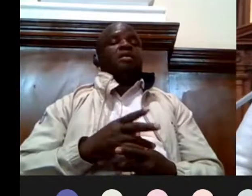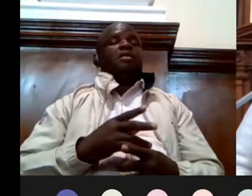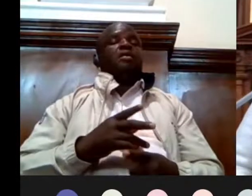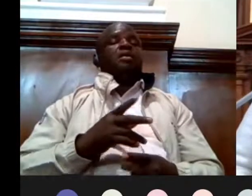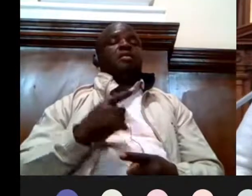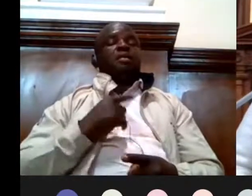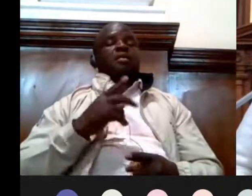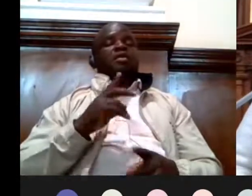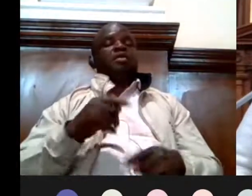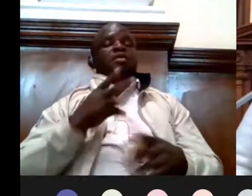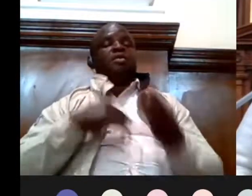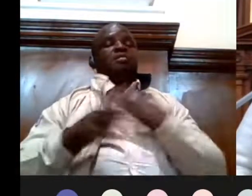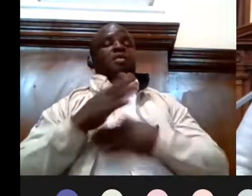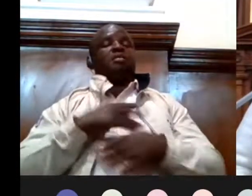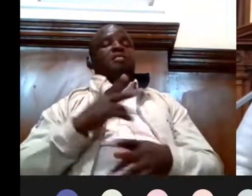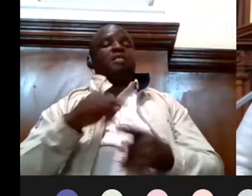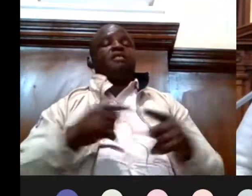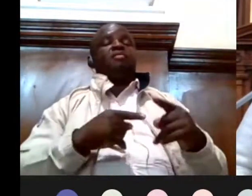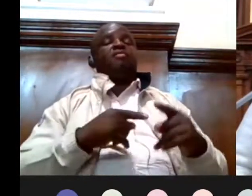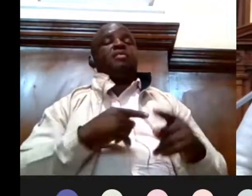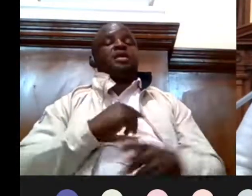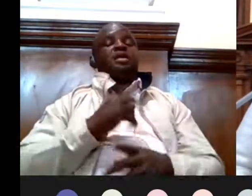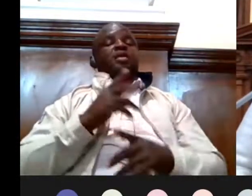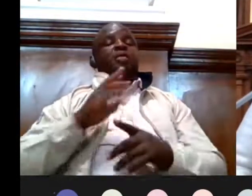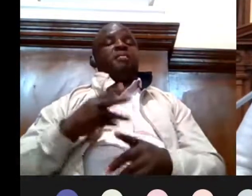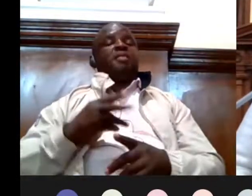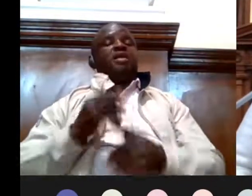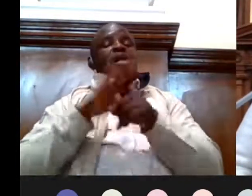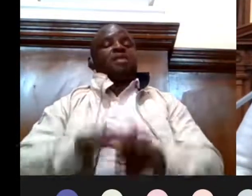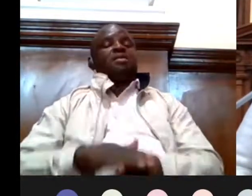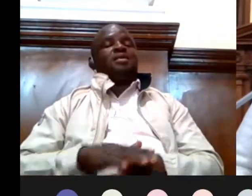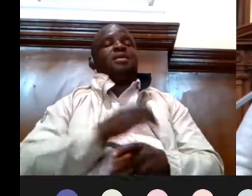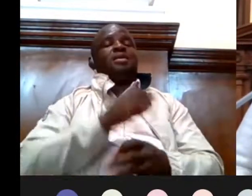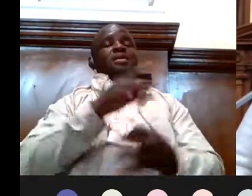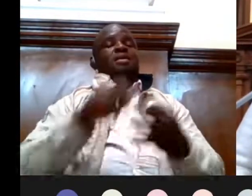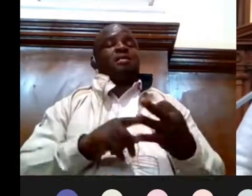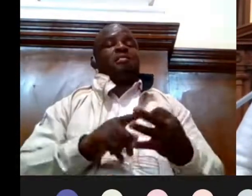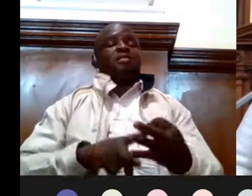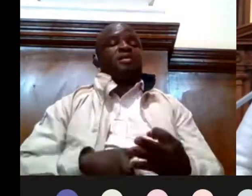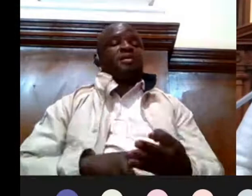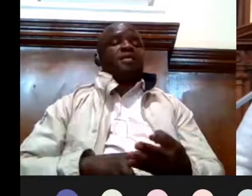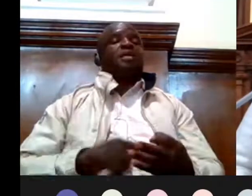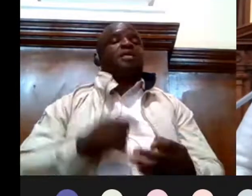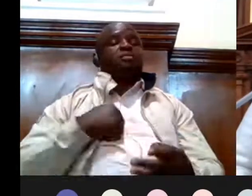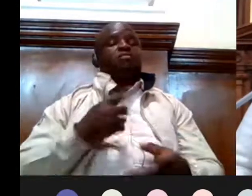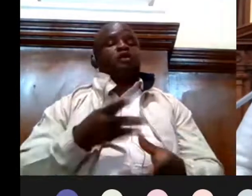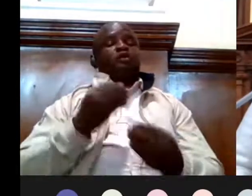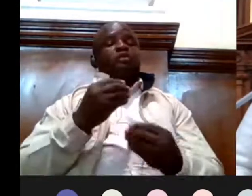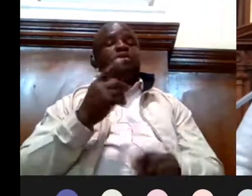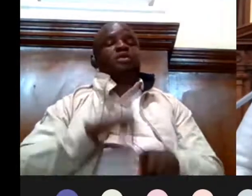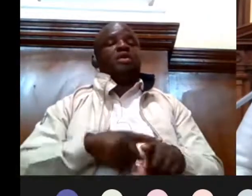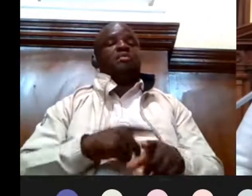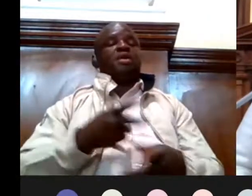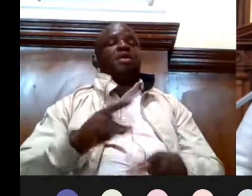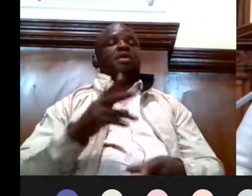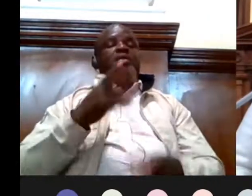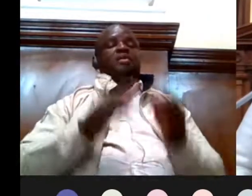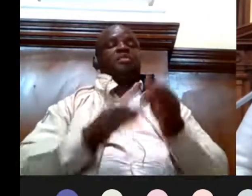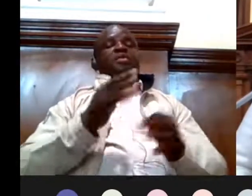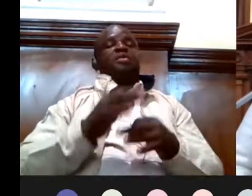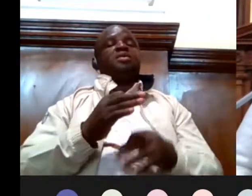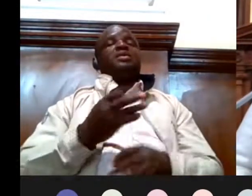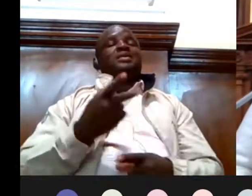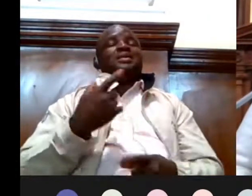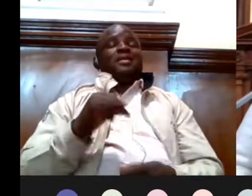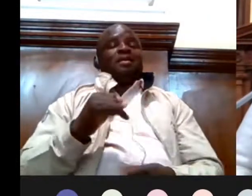free. The triple oppression that we have been taught kayona when we started politics, we are still under that